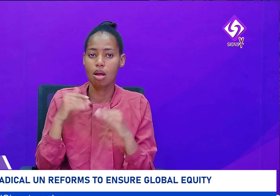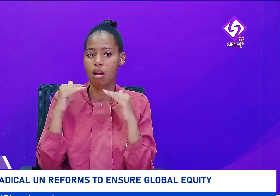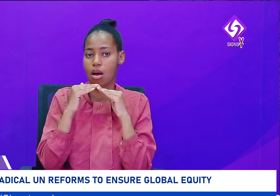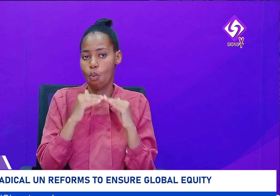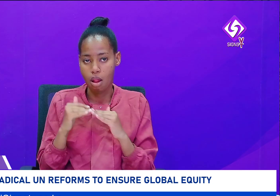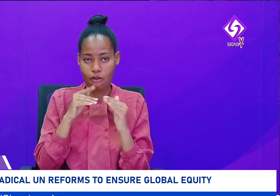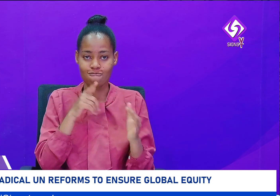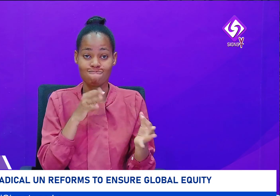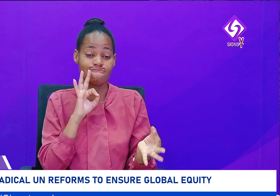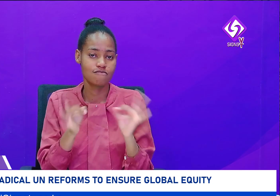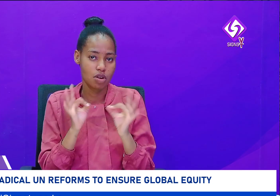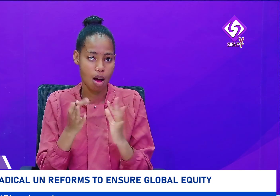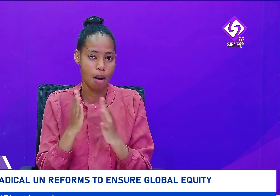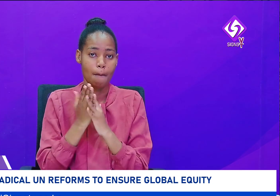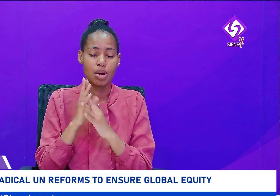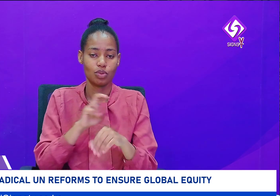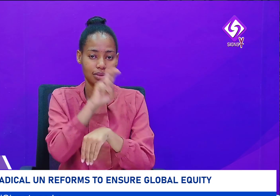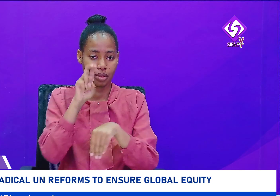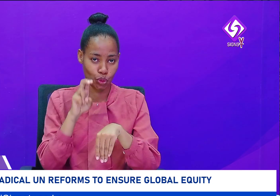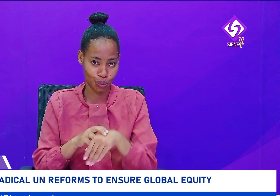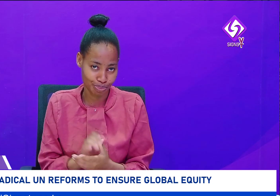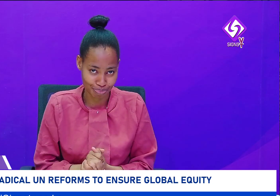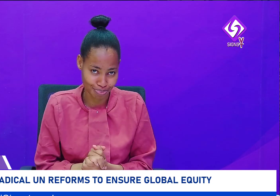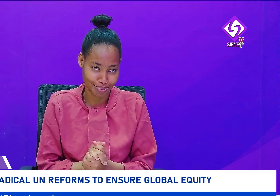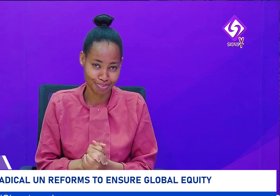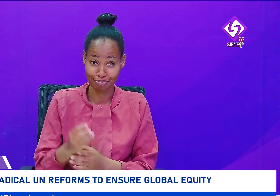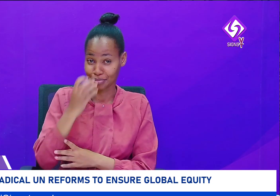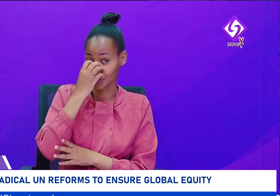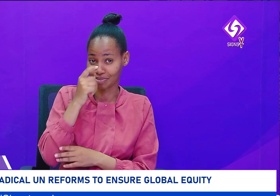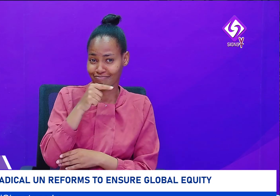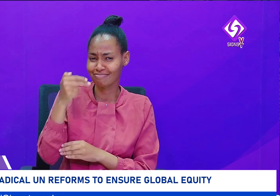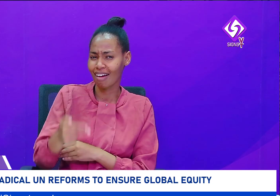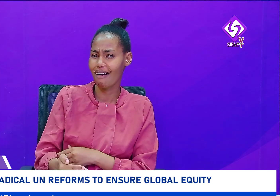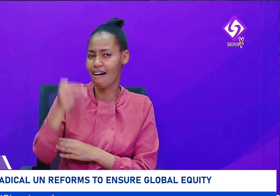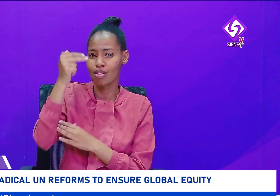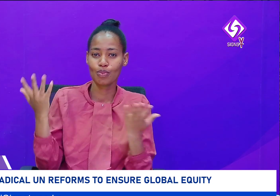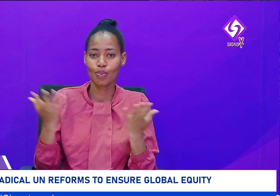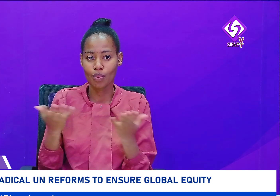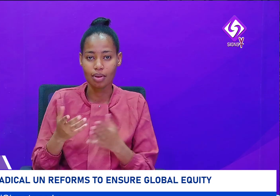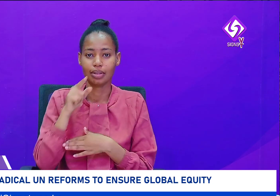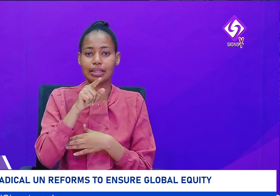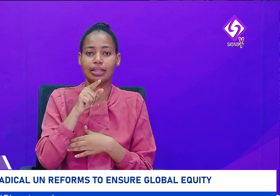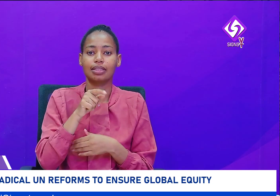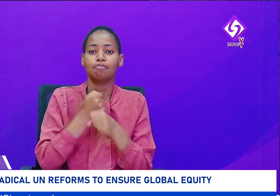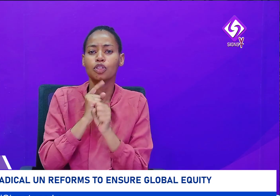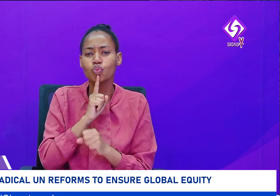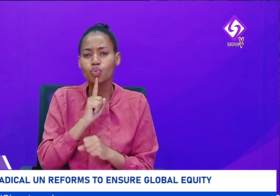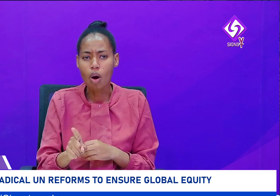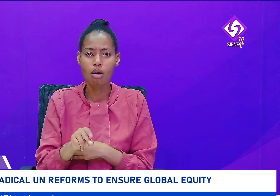power imbalance that undermines the principles of equality and fairness among nations.